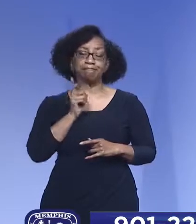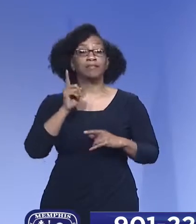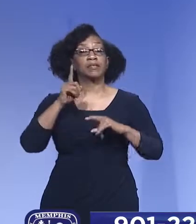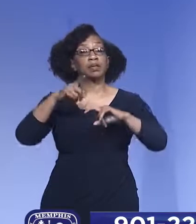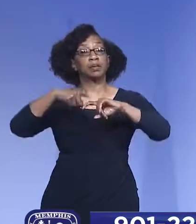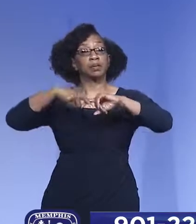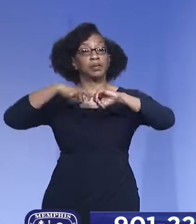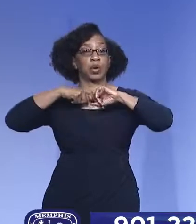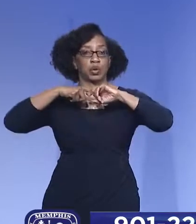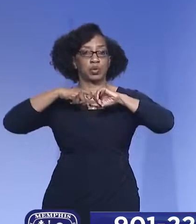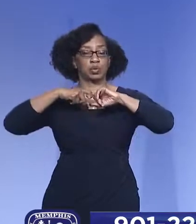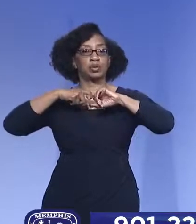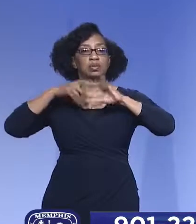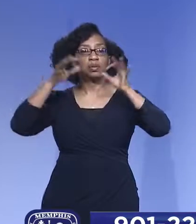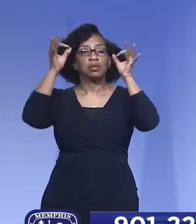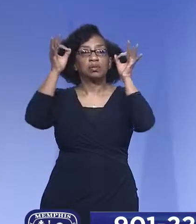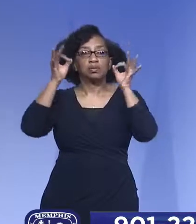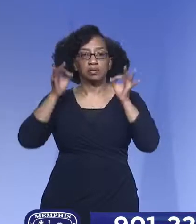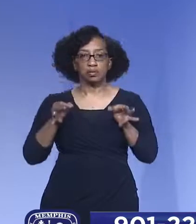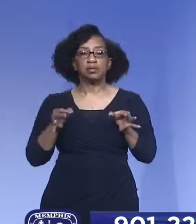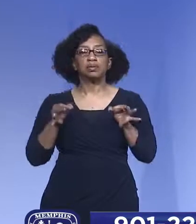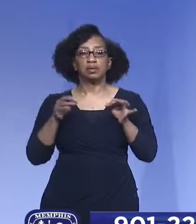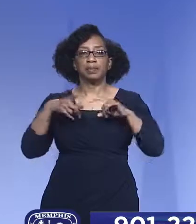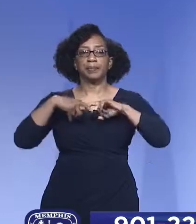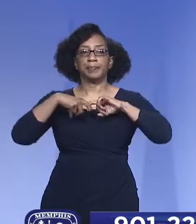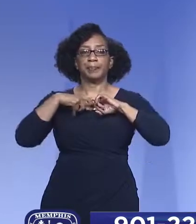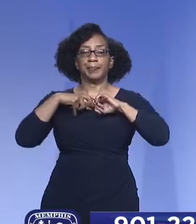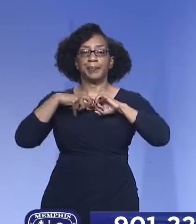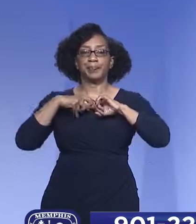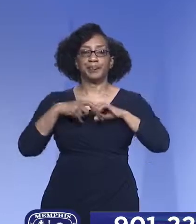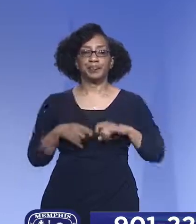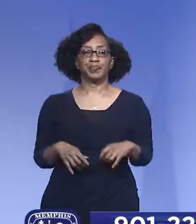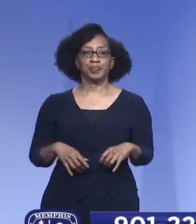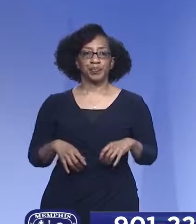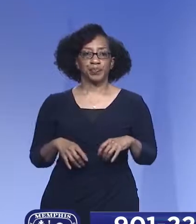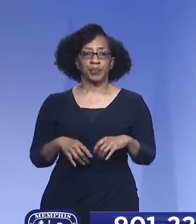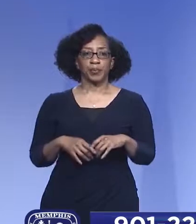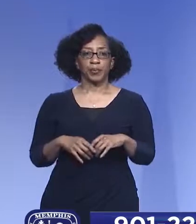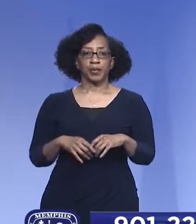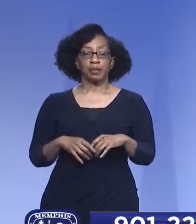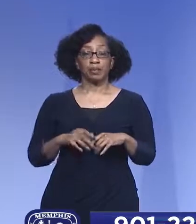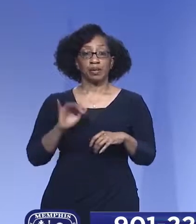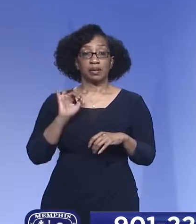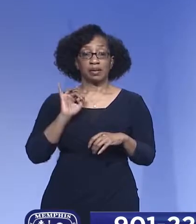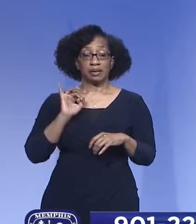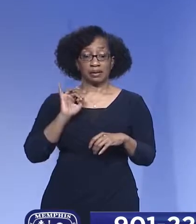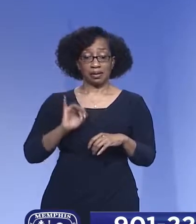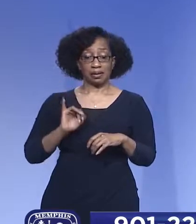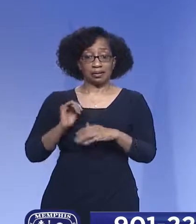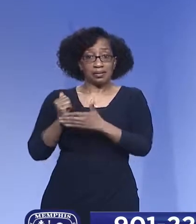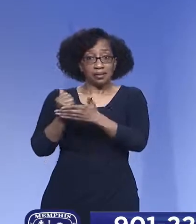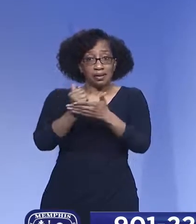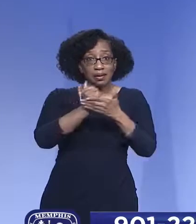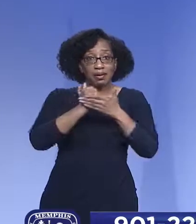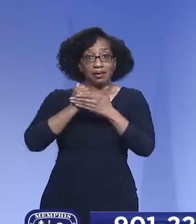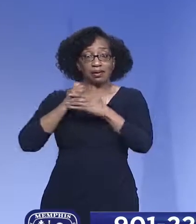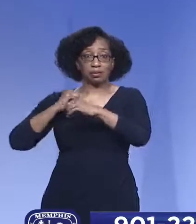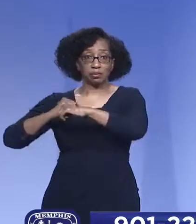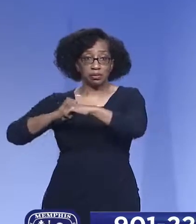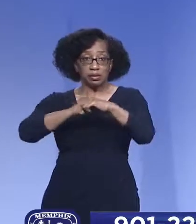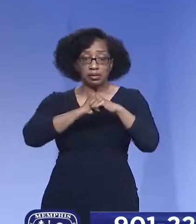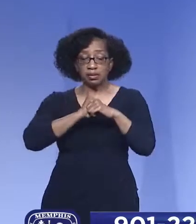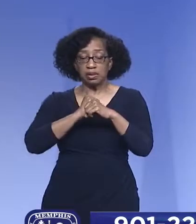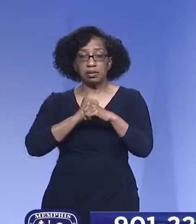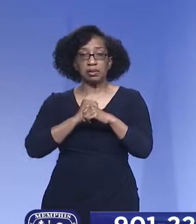data and make a recommendation to the rest of us. But that is the safeguard built into the system to detect